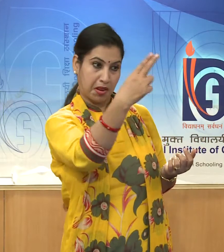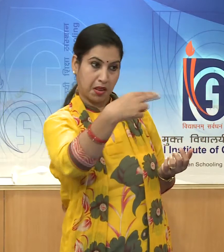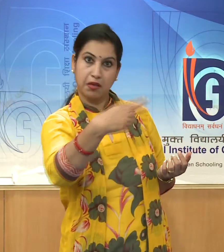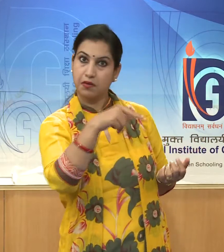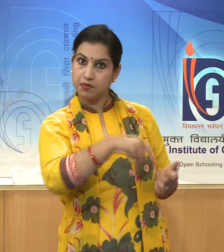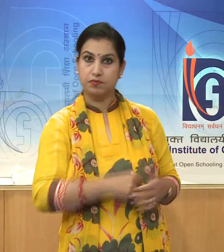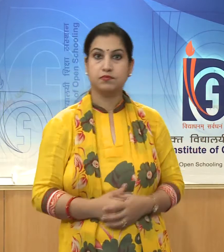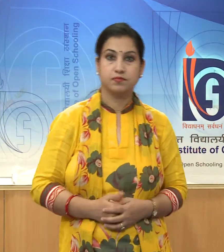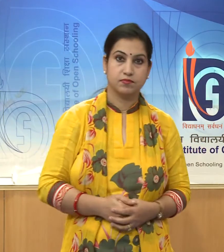painting.